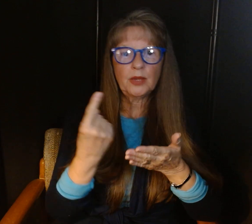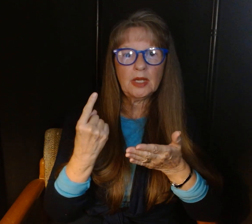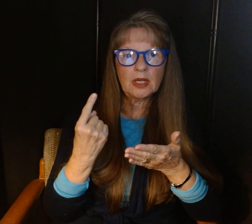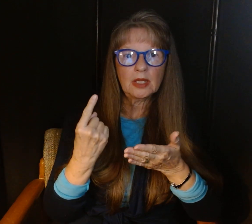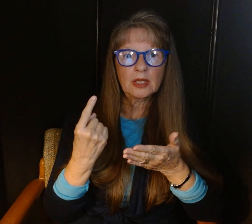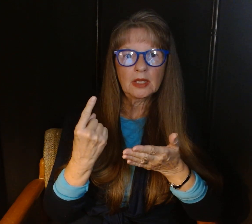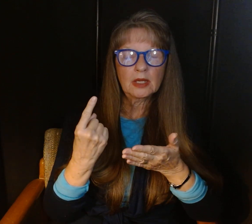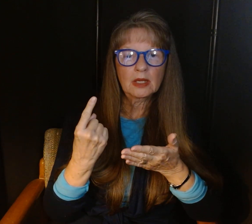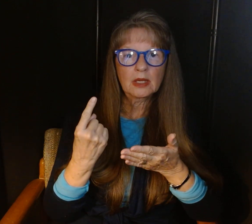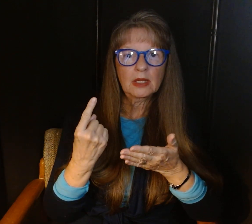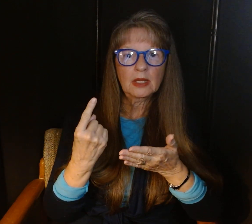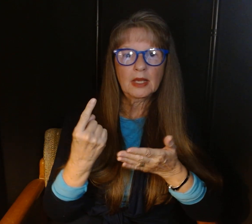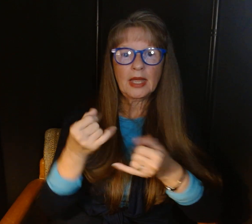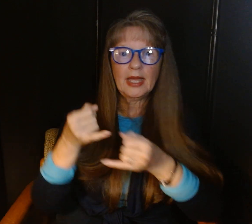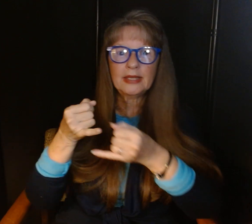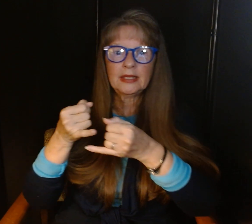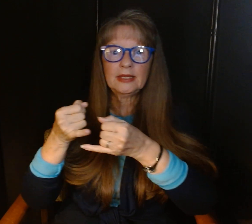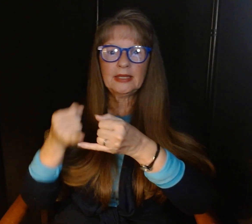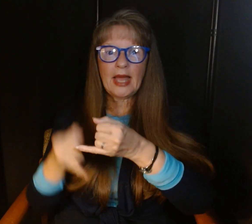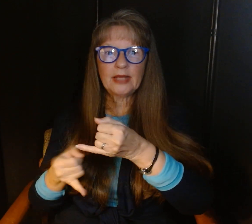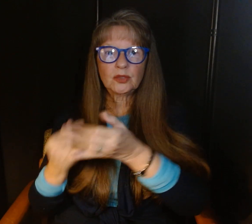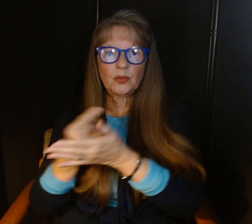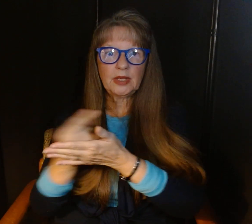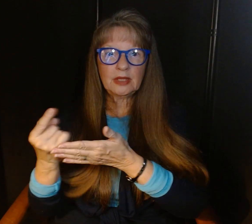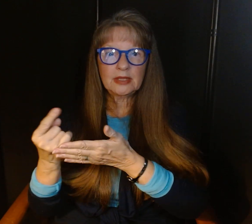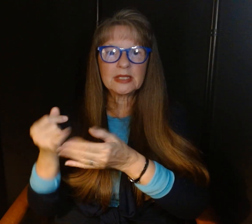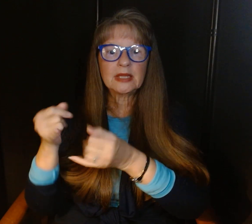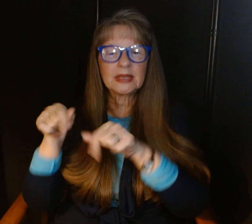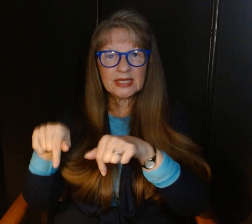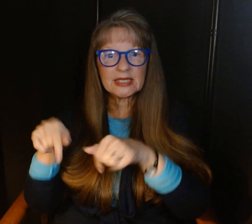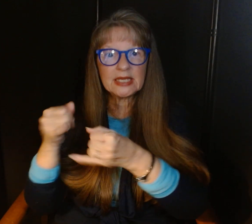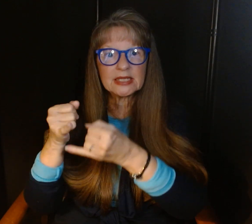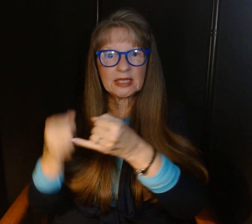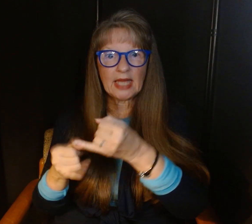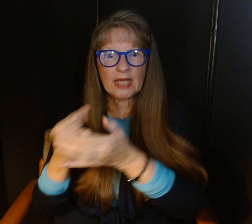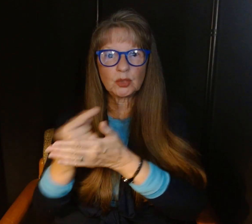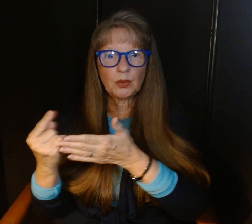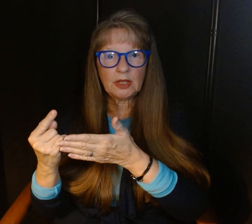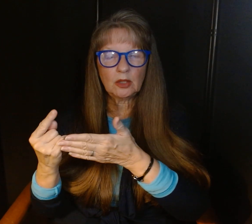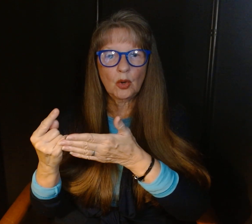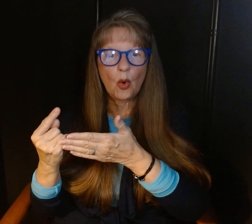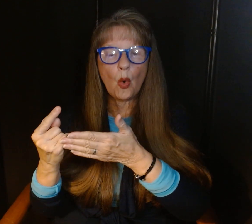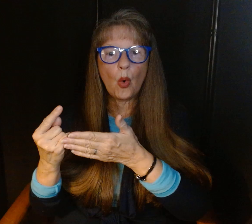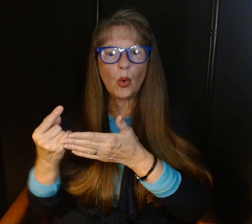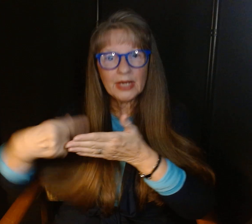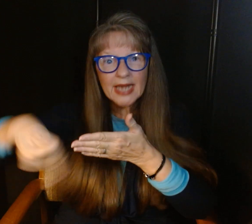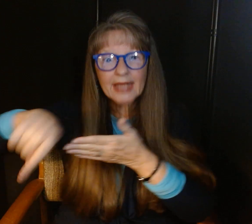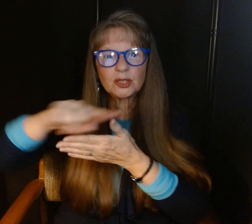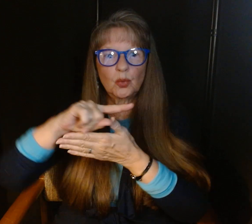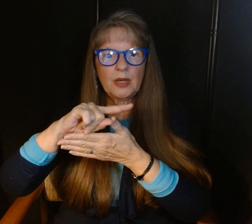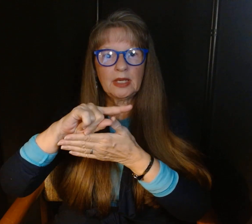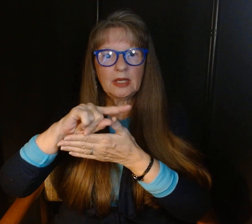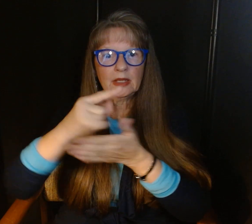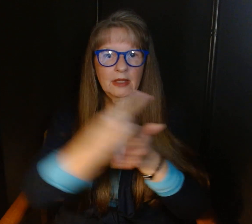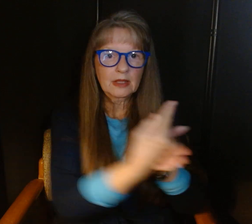week and last week. This is the last week, or next week.